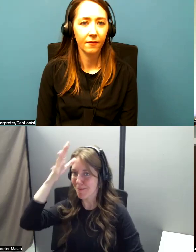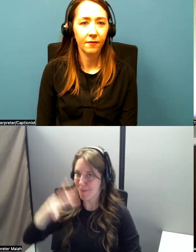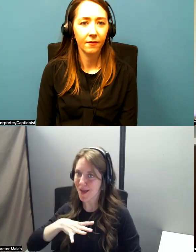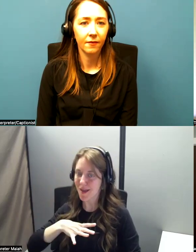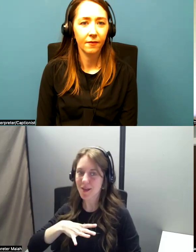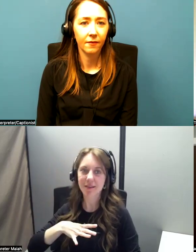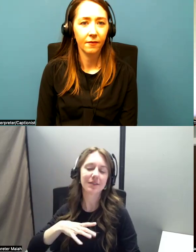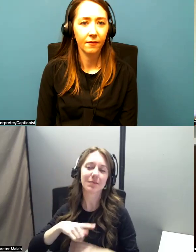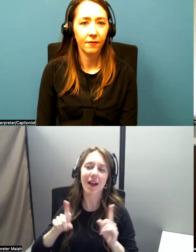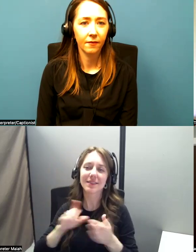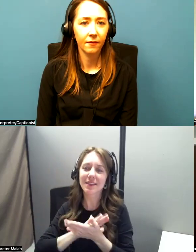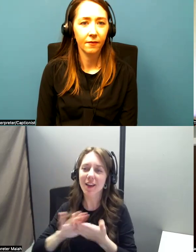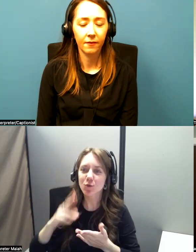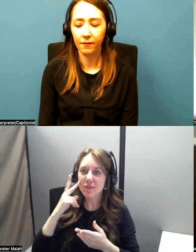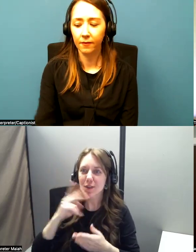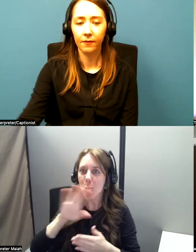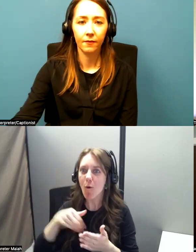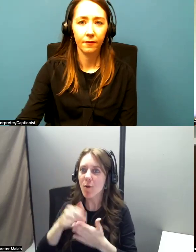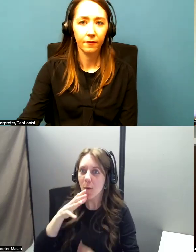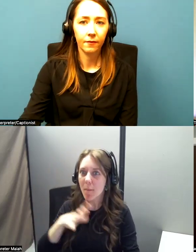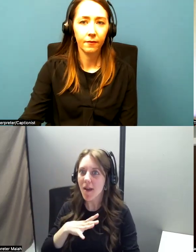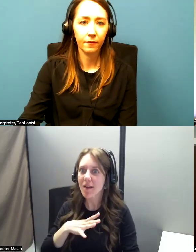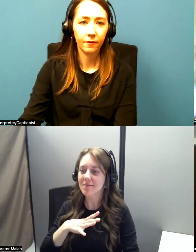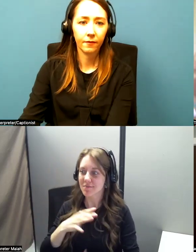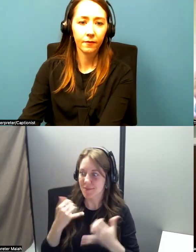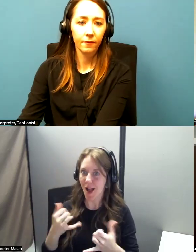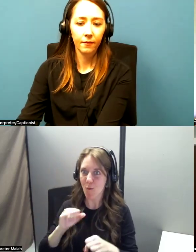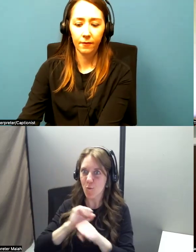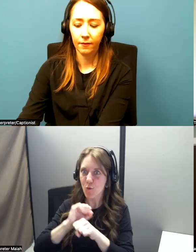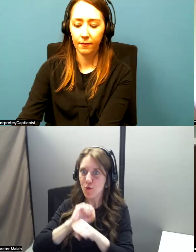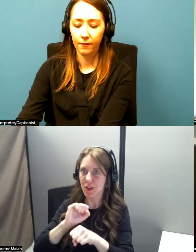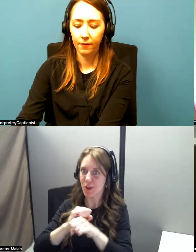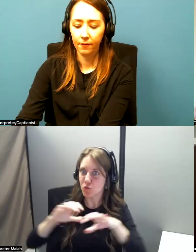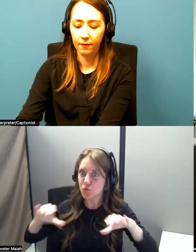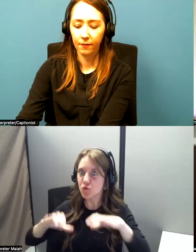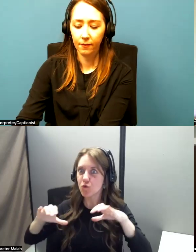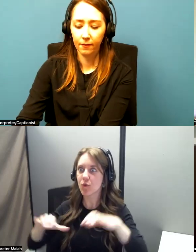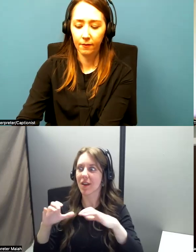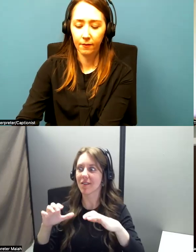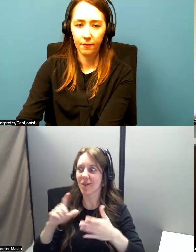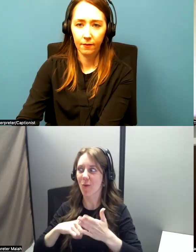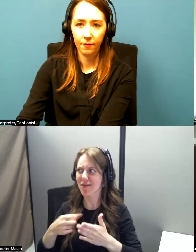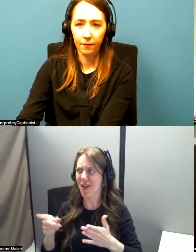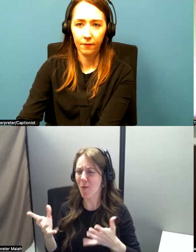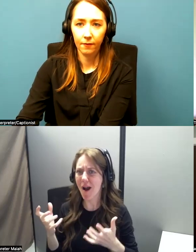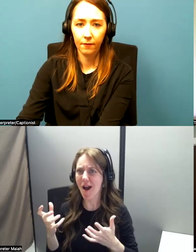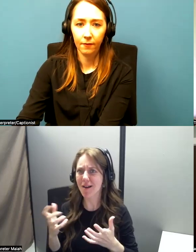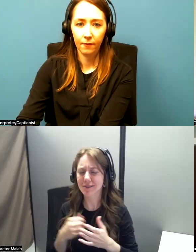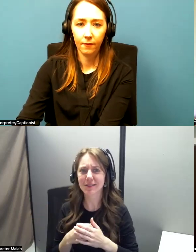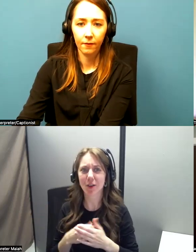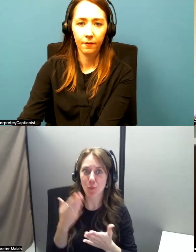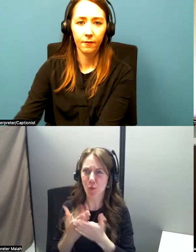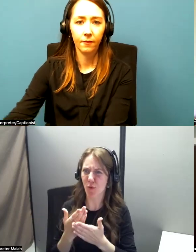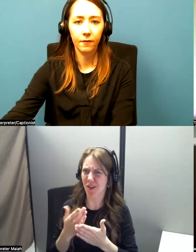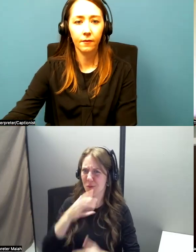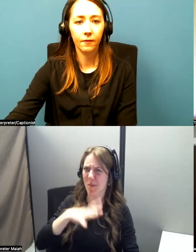nice to see all the women stepping up and doing what they want to do and proving that they could